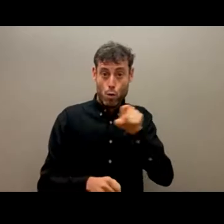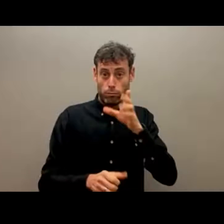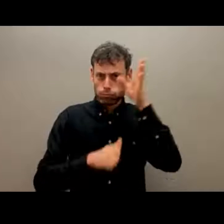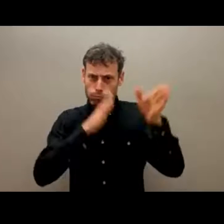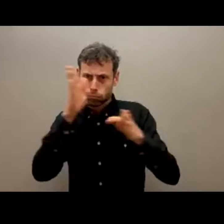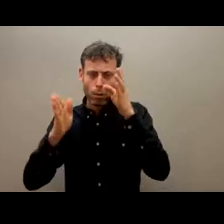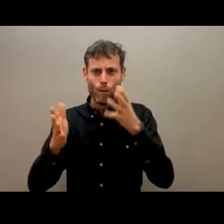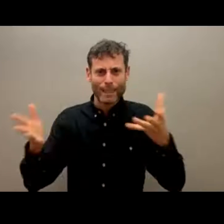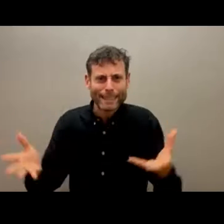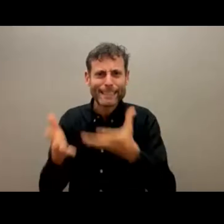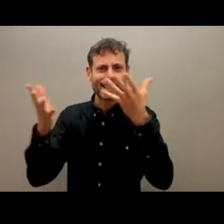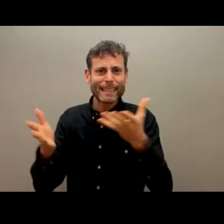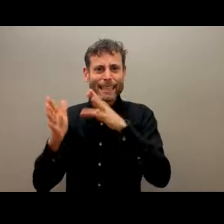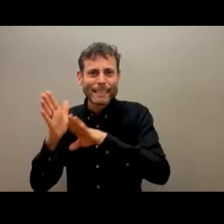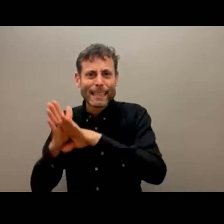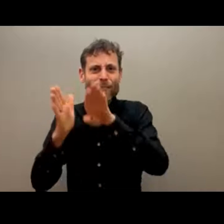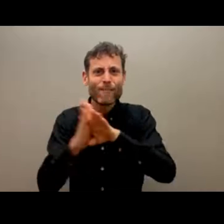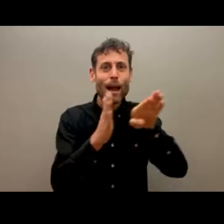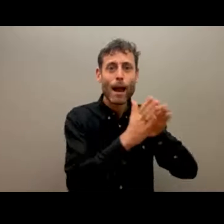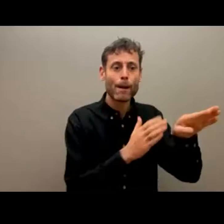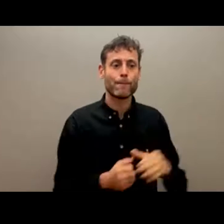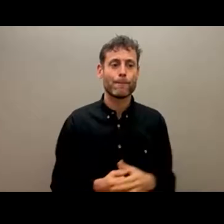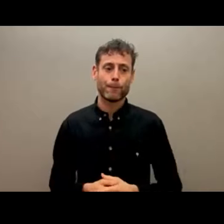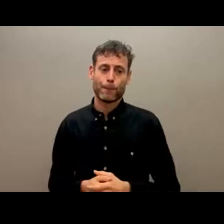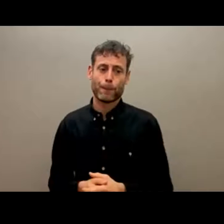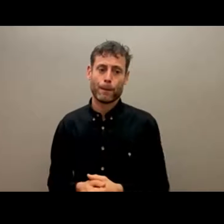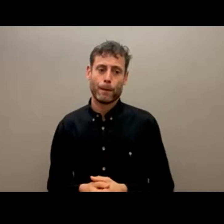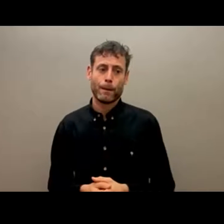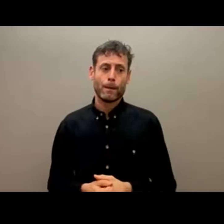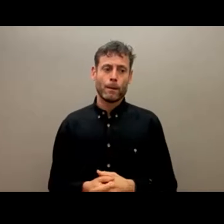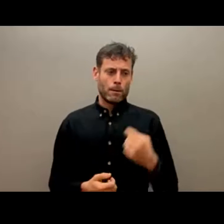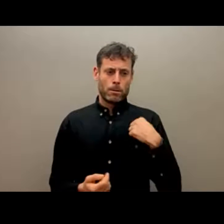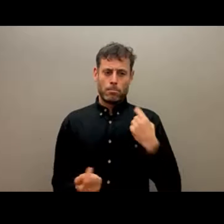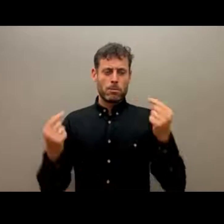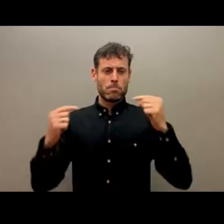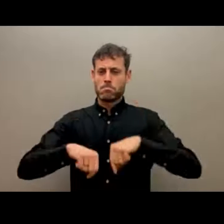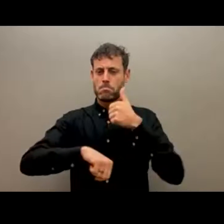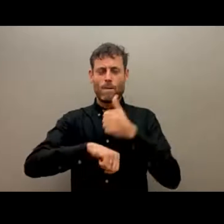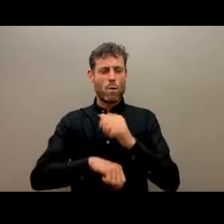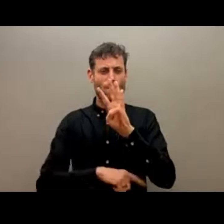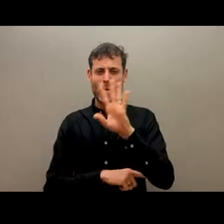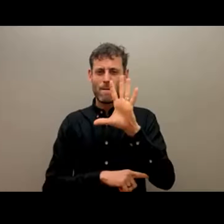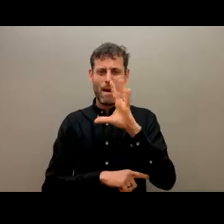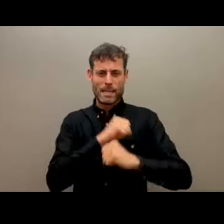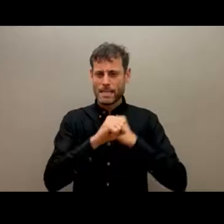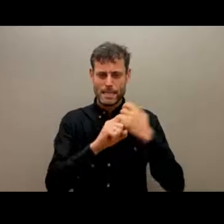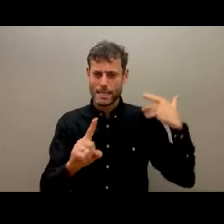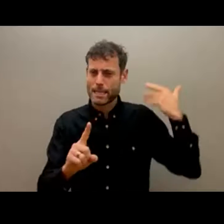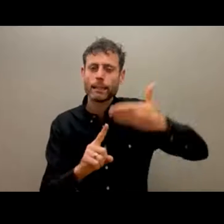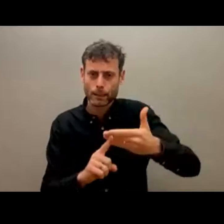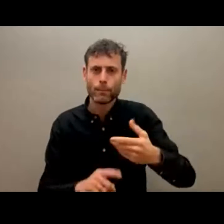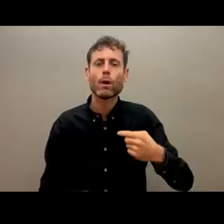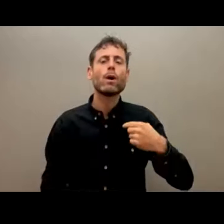been involved. And over the last 15 years, or a little bit more now, we have hosted what's called the Code